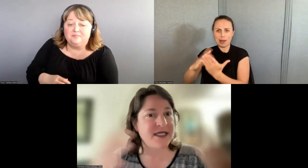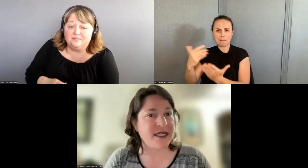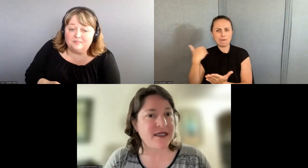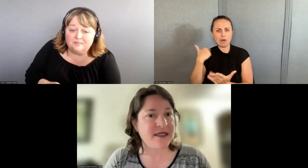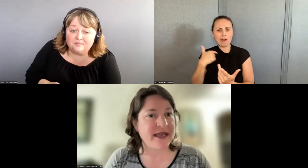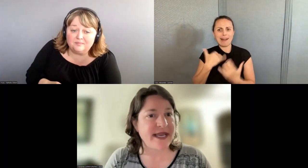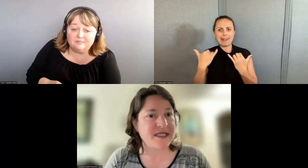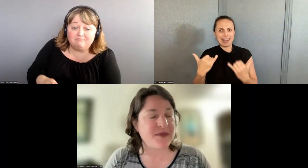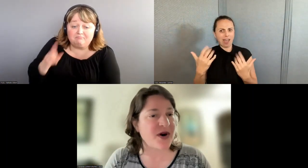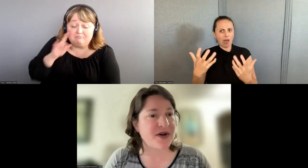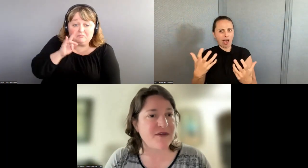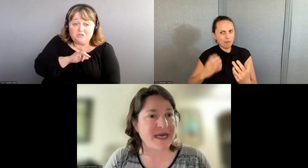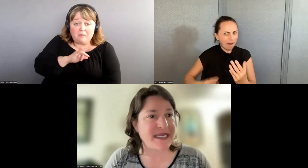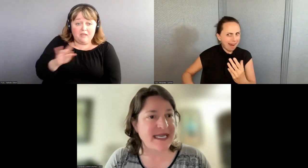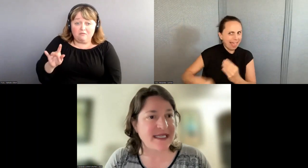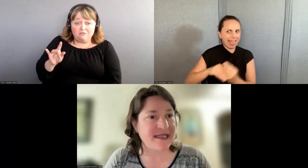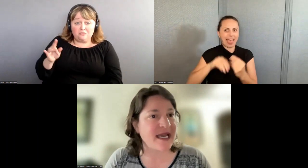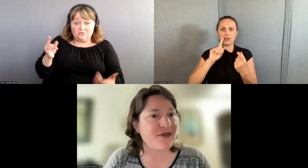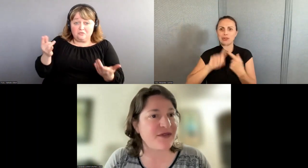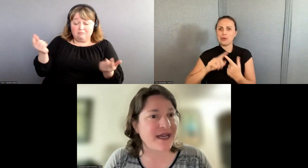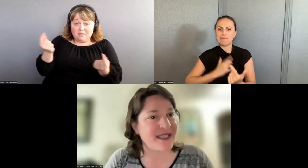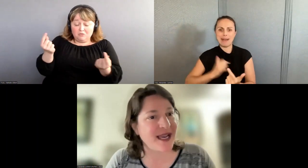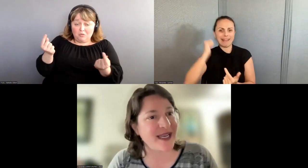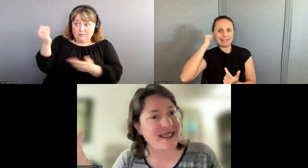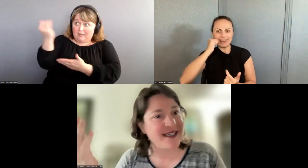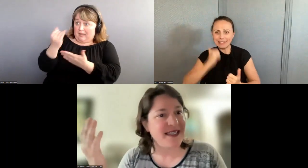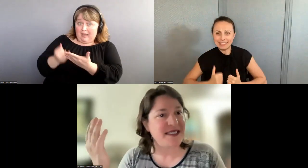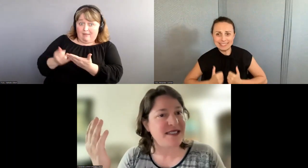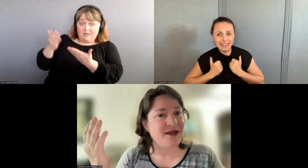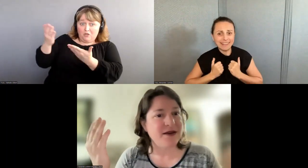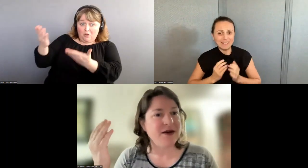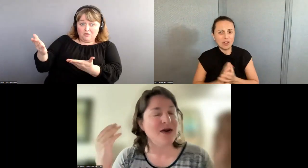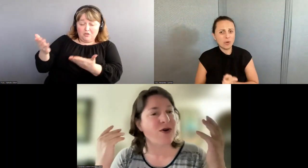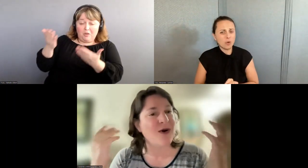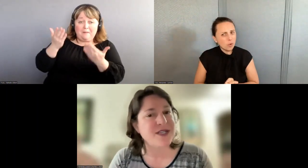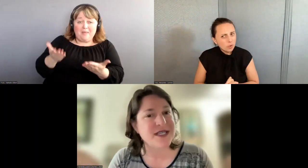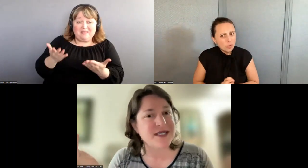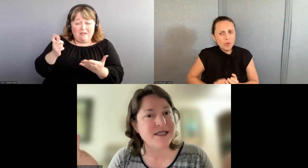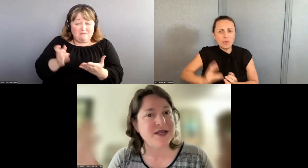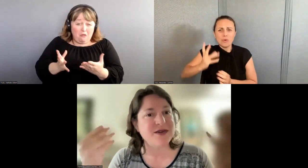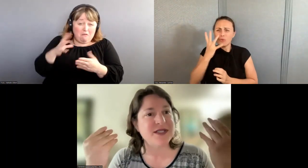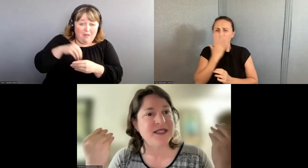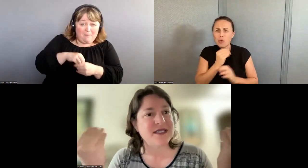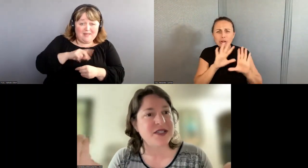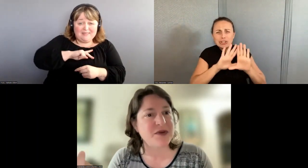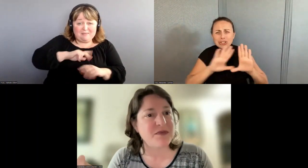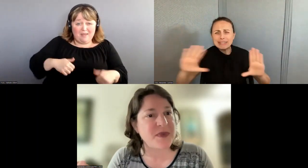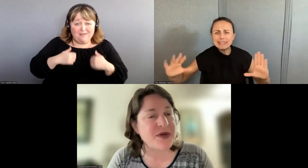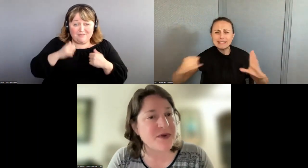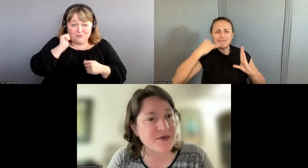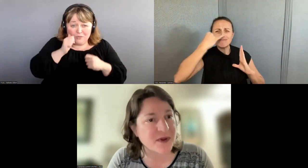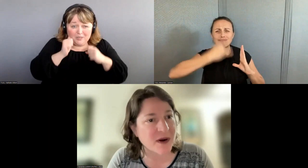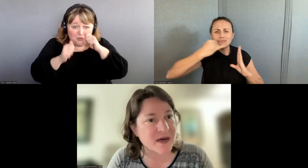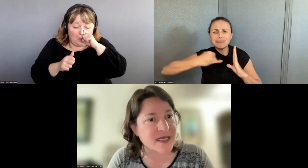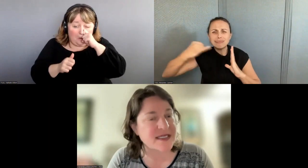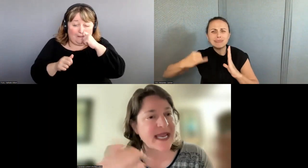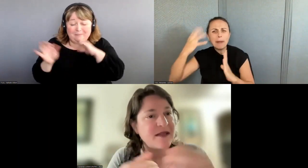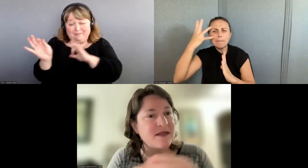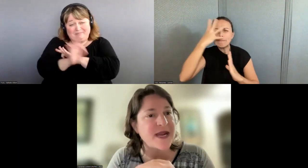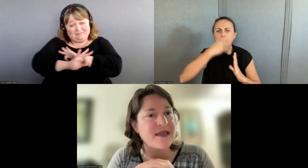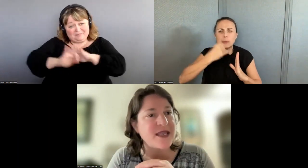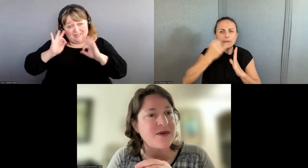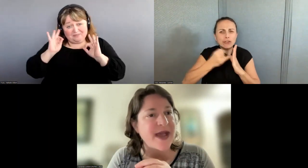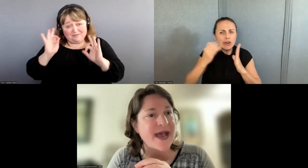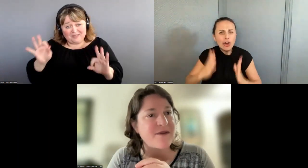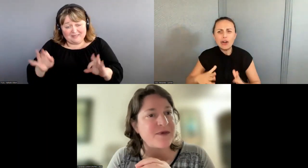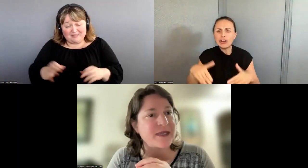want it as part of my daily life. It's gorgeous. You're such a beautiful artist, and the